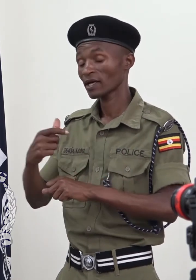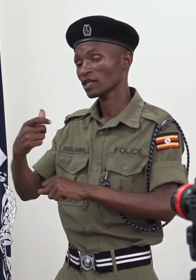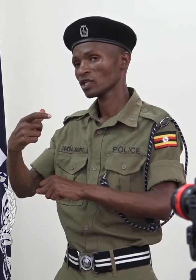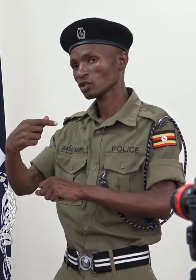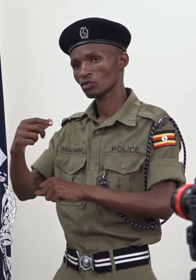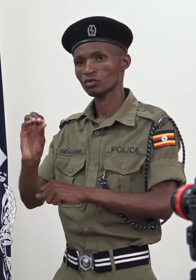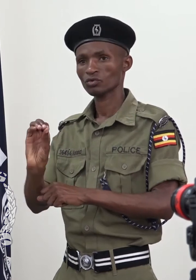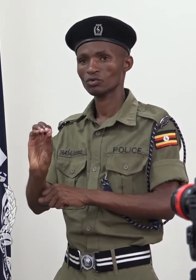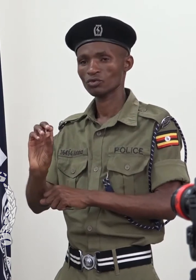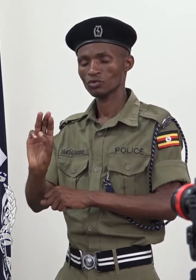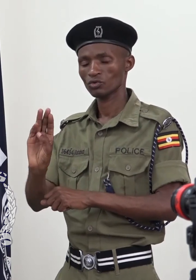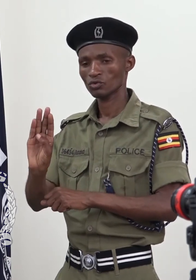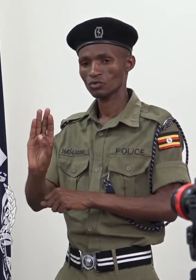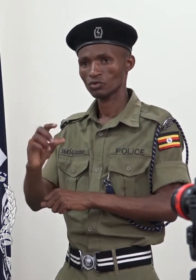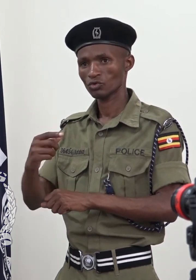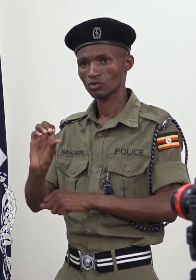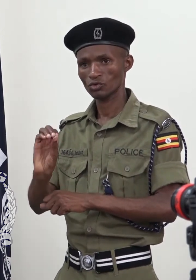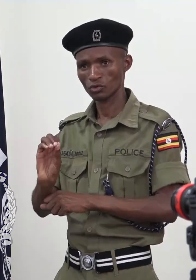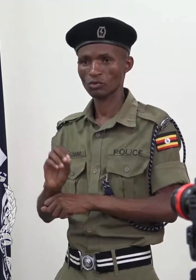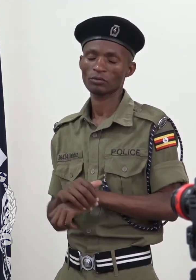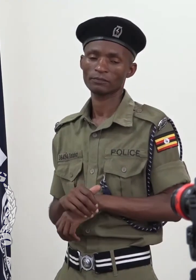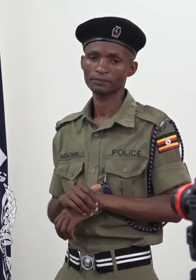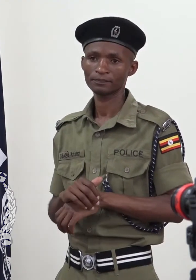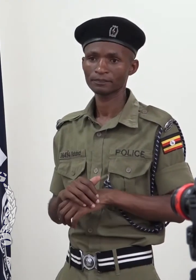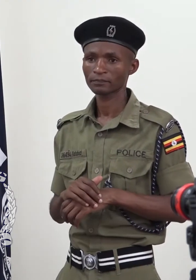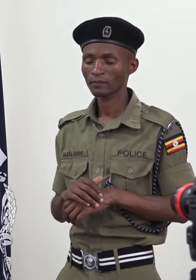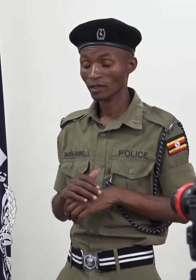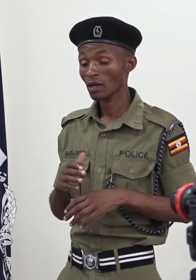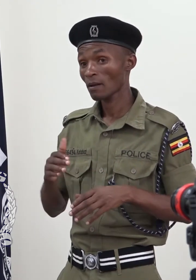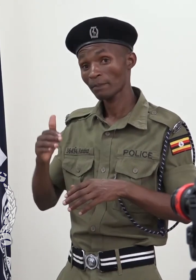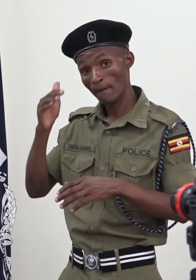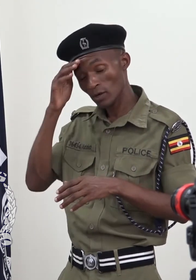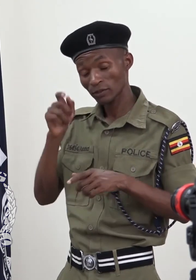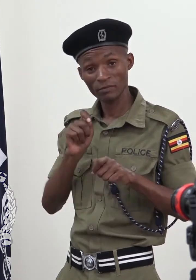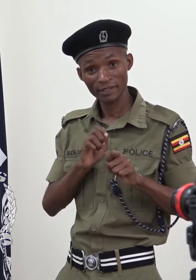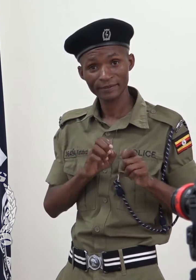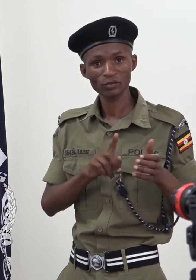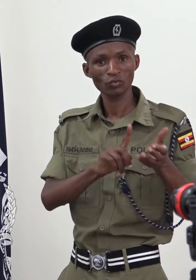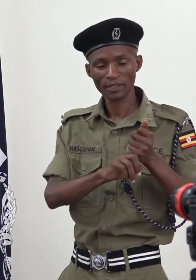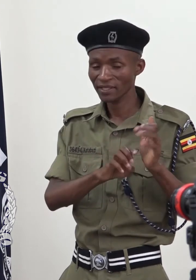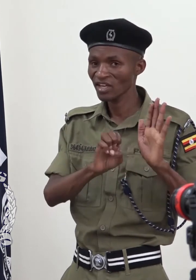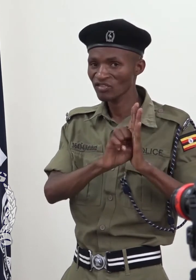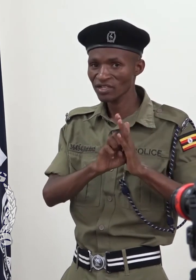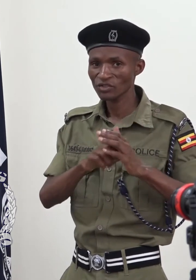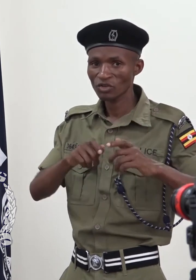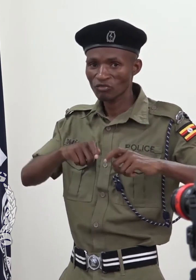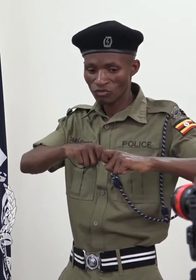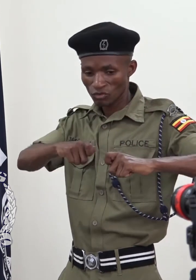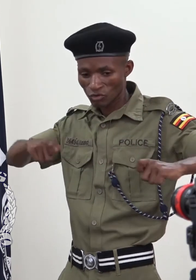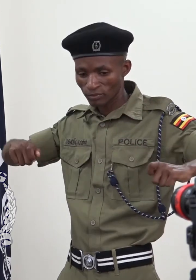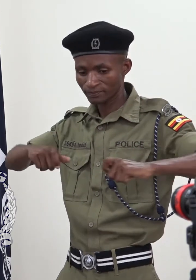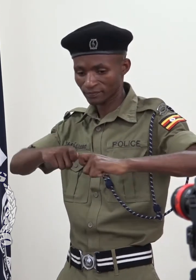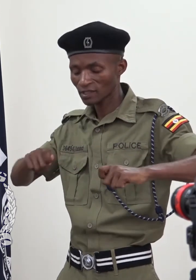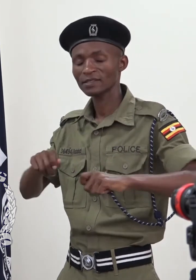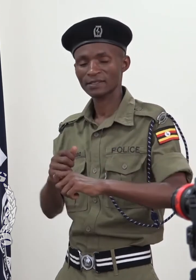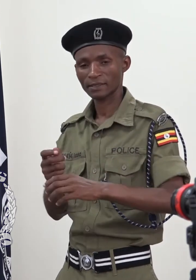And we managed to recover some of the ropes which had been used in strangling her, and also a